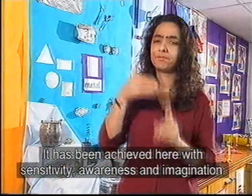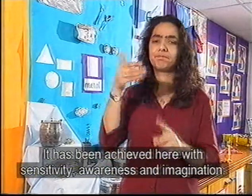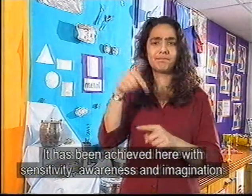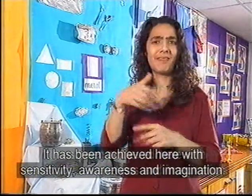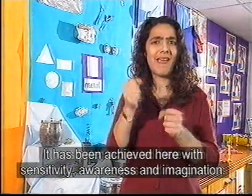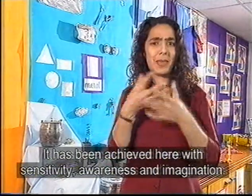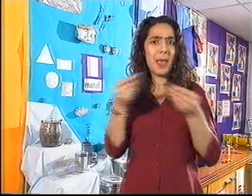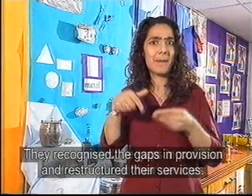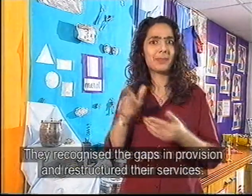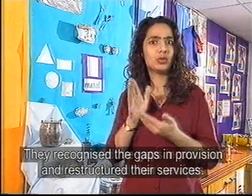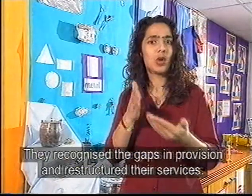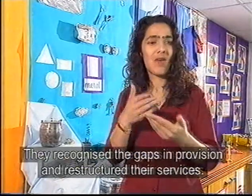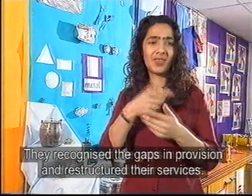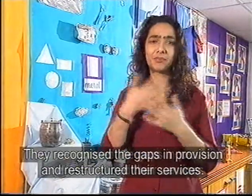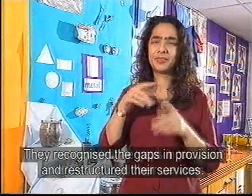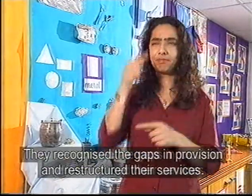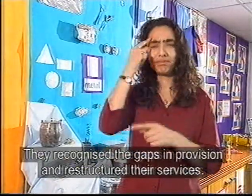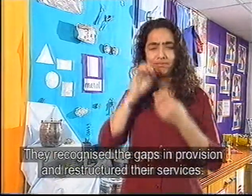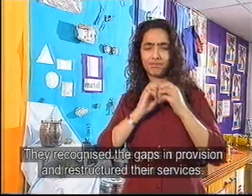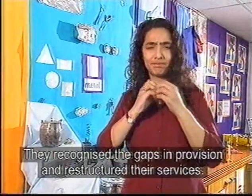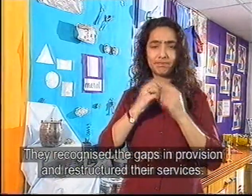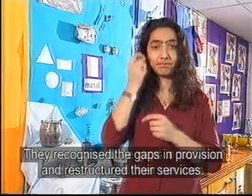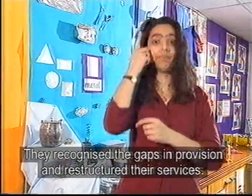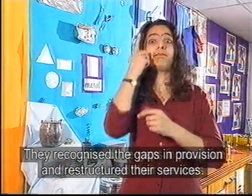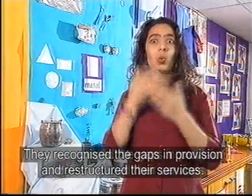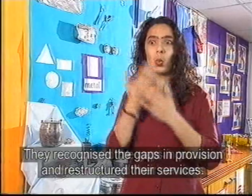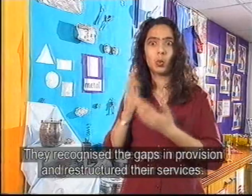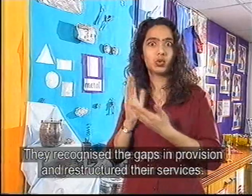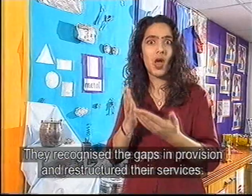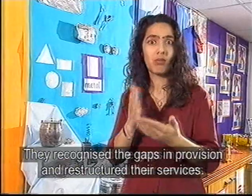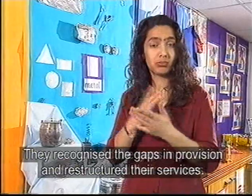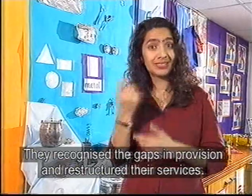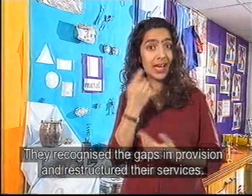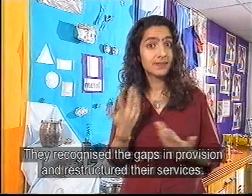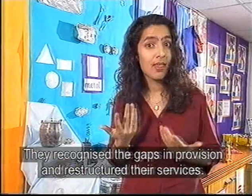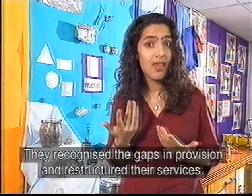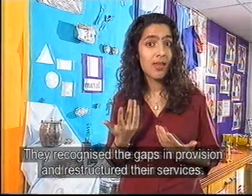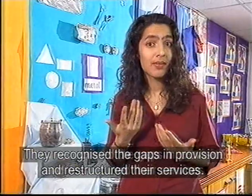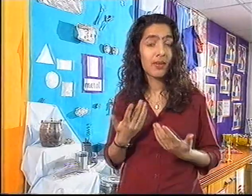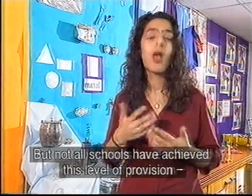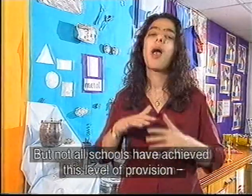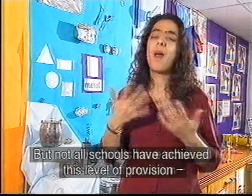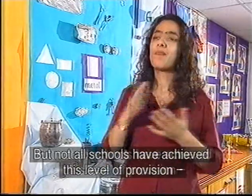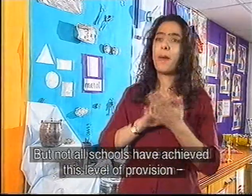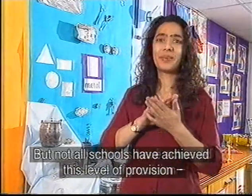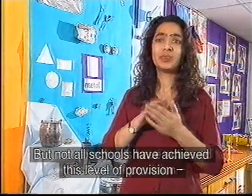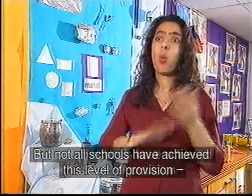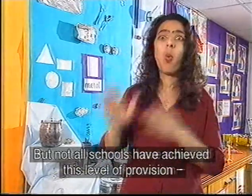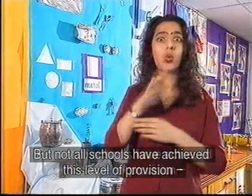recognised gaps in service provision and restructured their services, which has been a success. But not all schools have